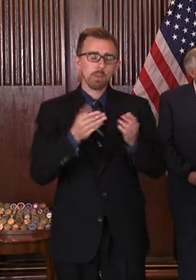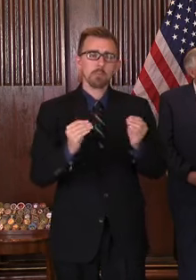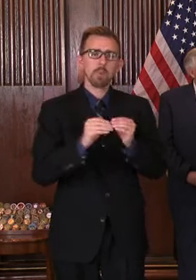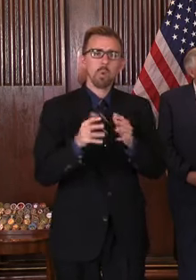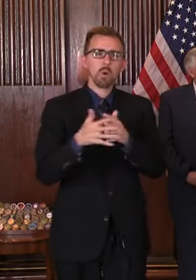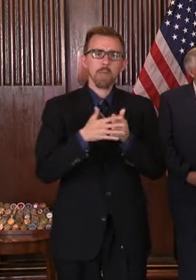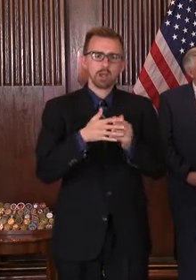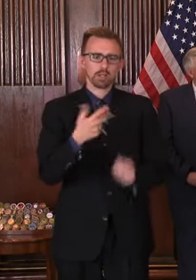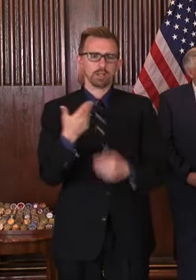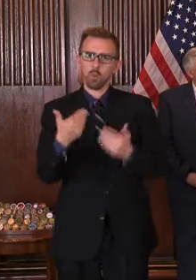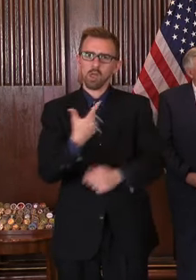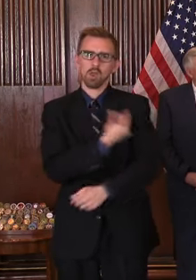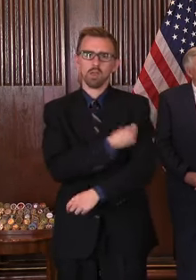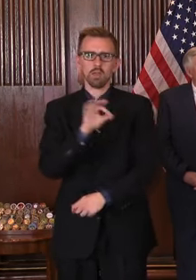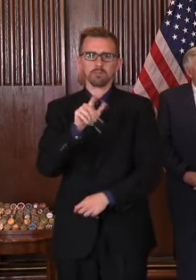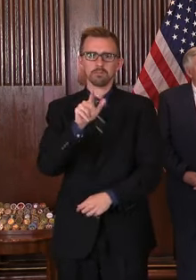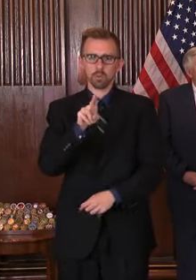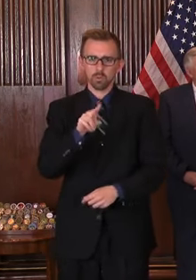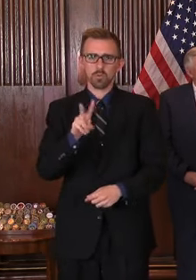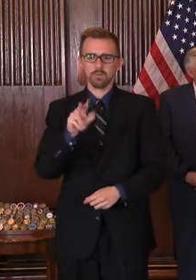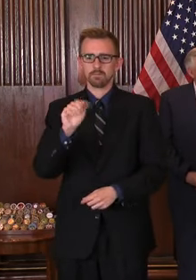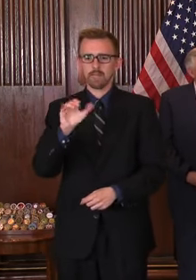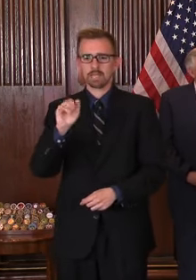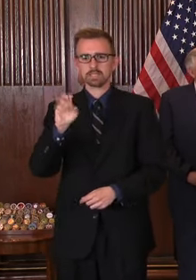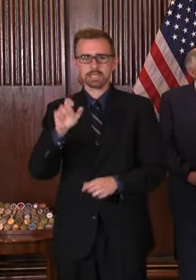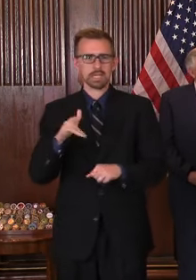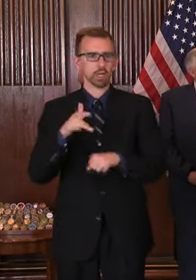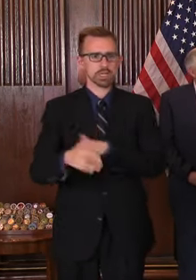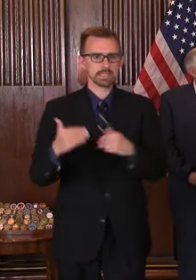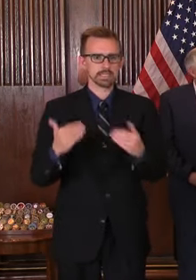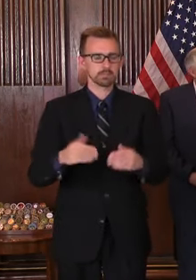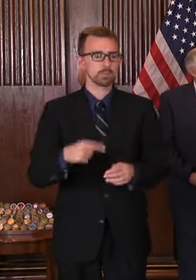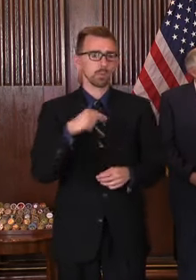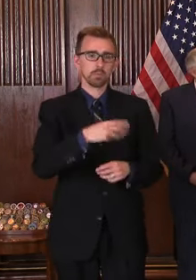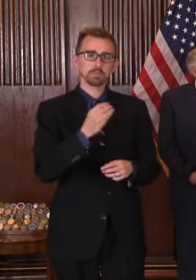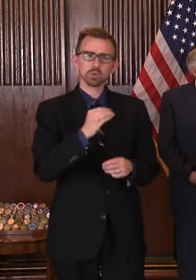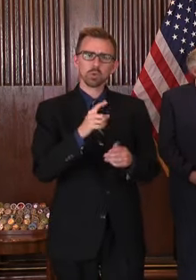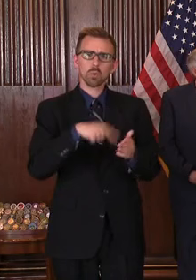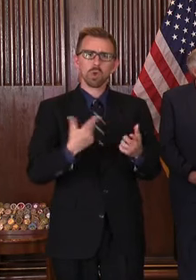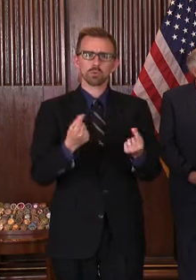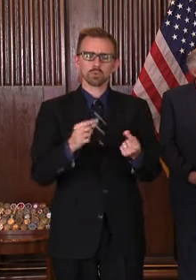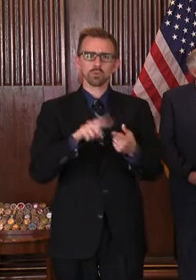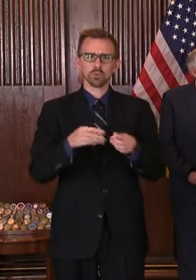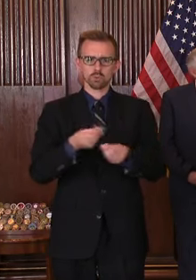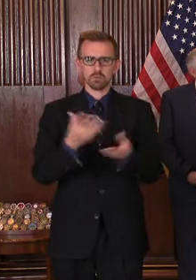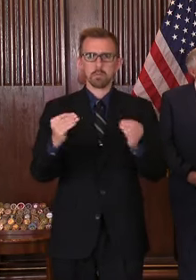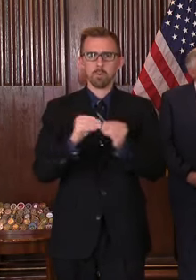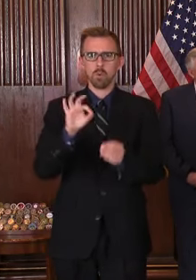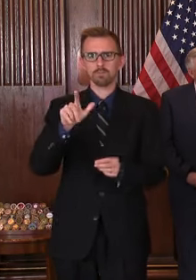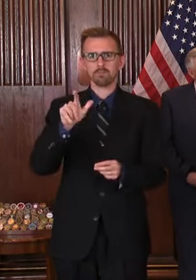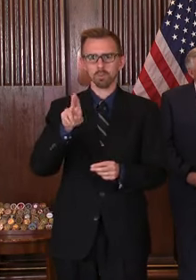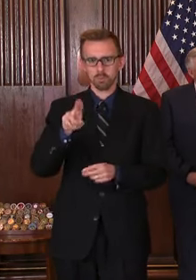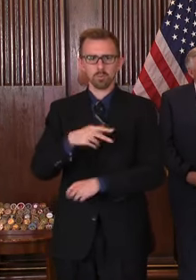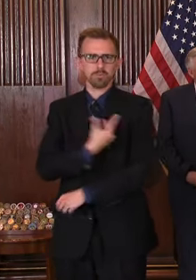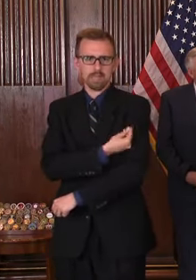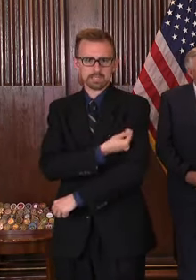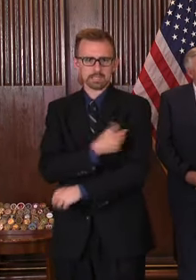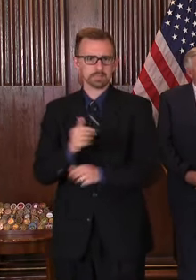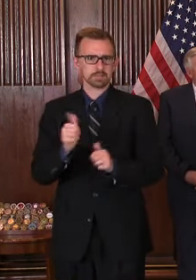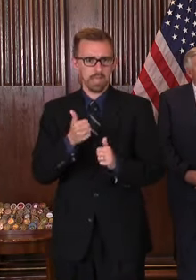get the flu vaccine and get it early. What's the role Missouri can play in getting more flu vaccines available, and how soon?